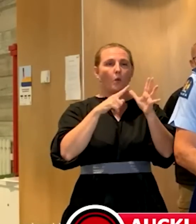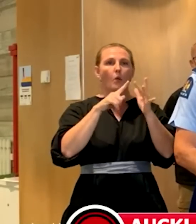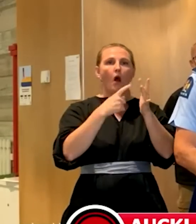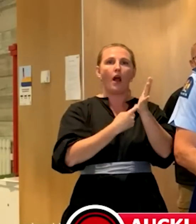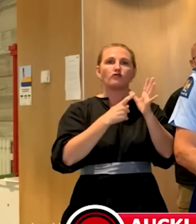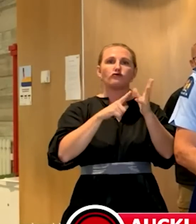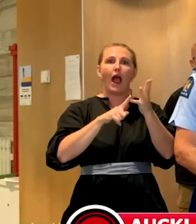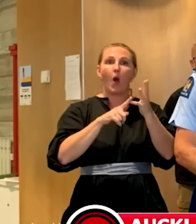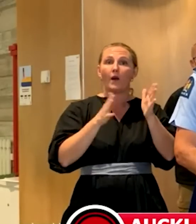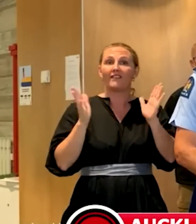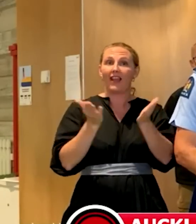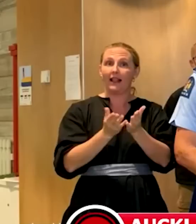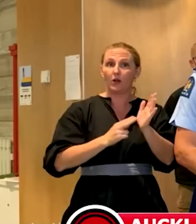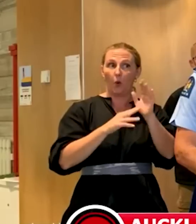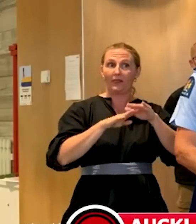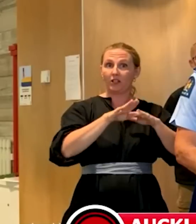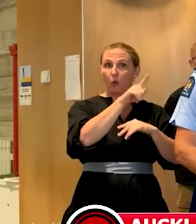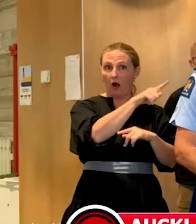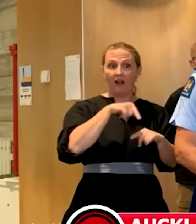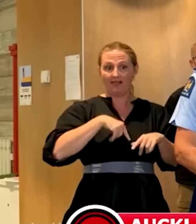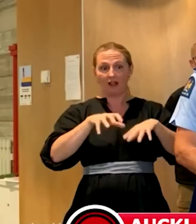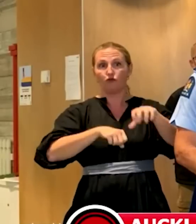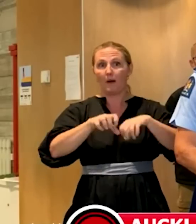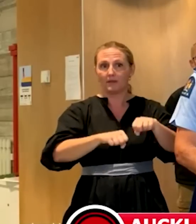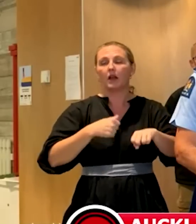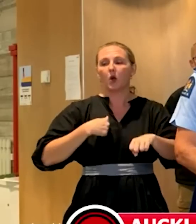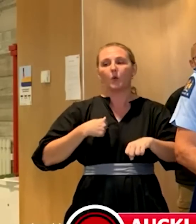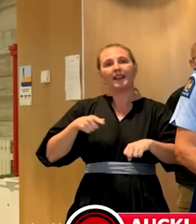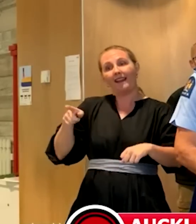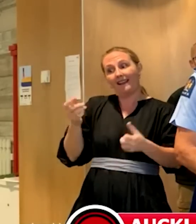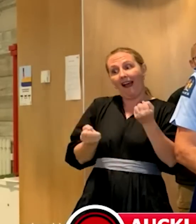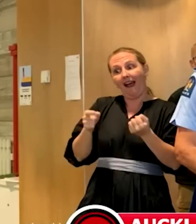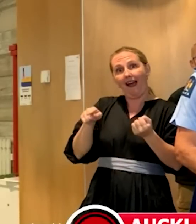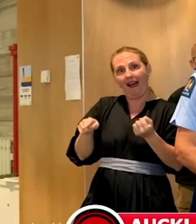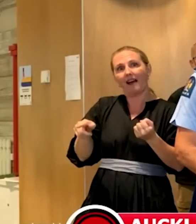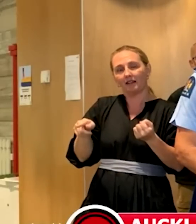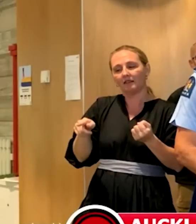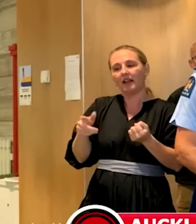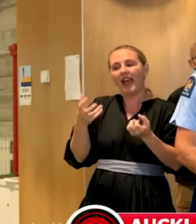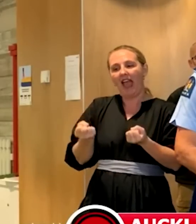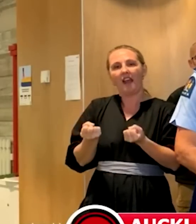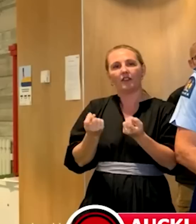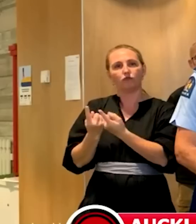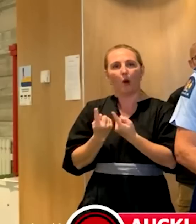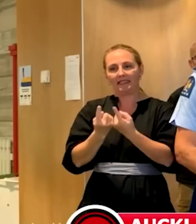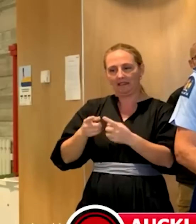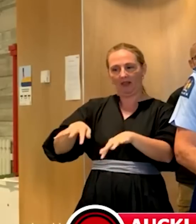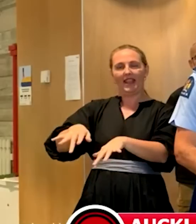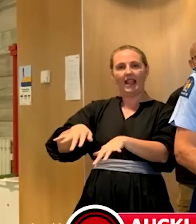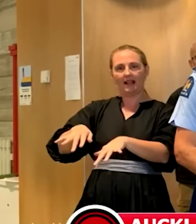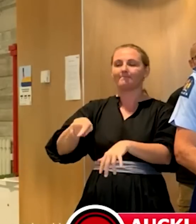We located a range of property that was in the vehicle a short distance from the premise that had been